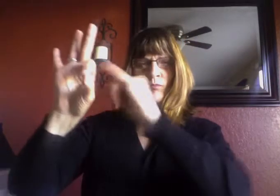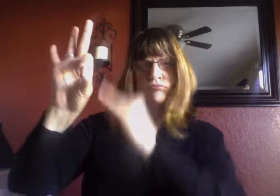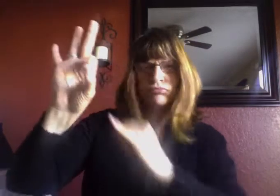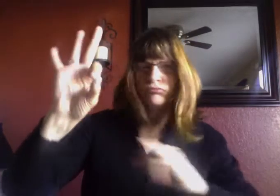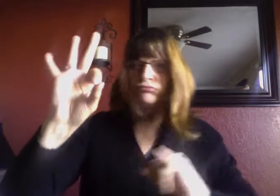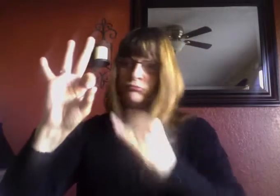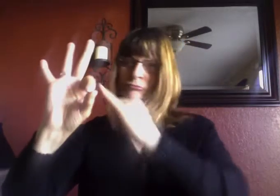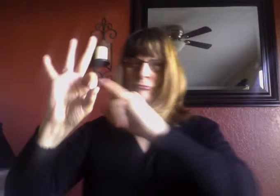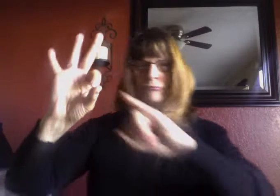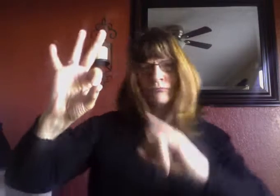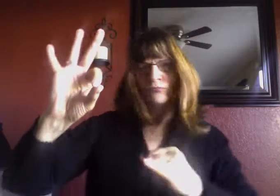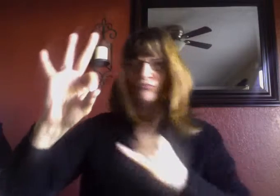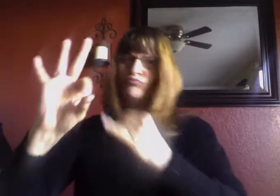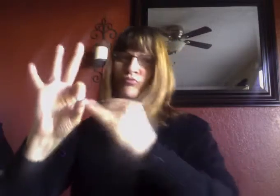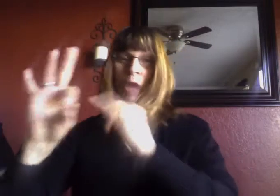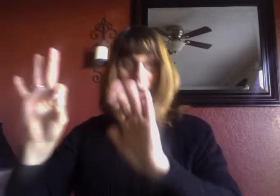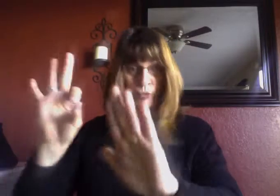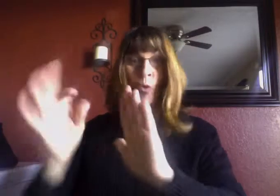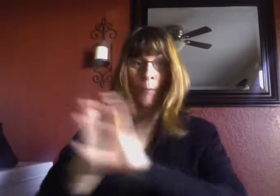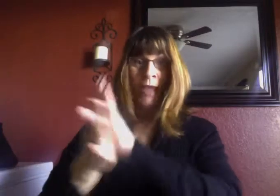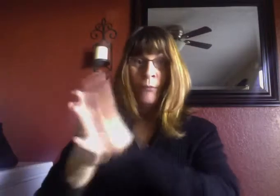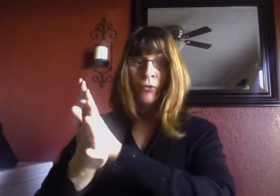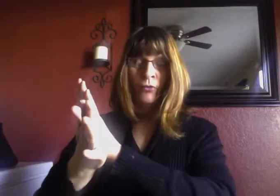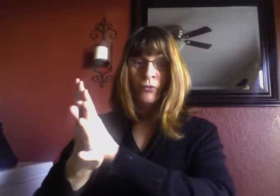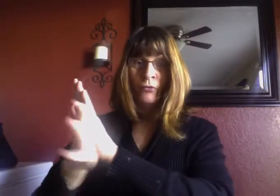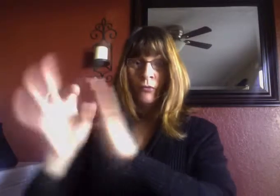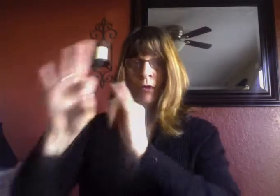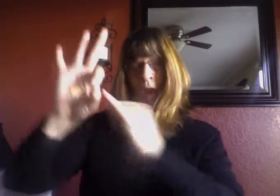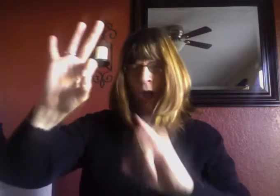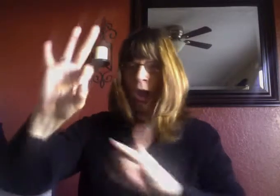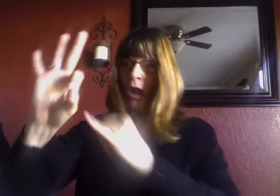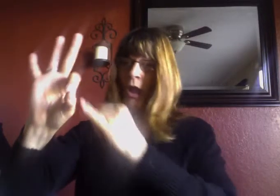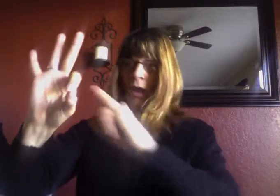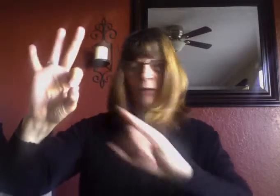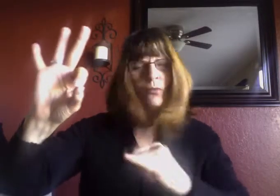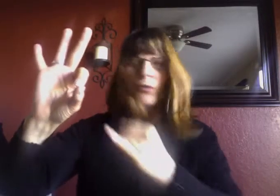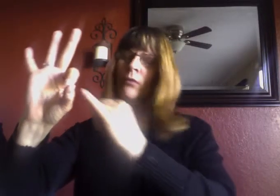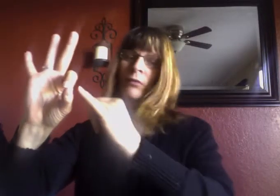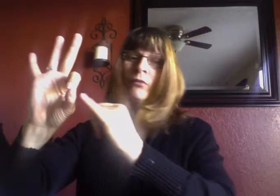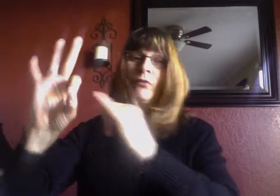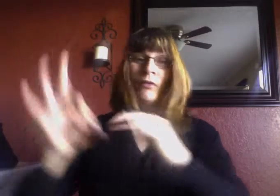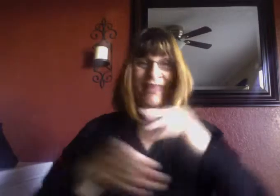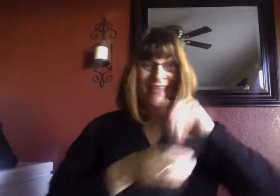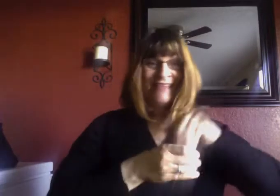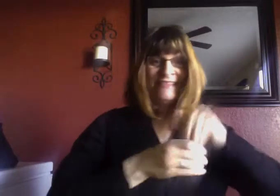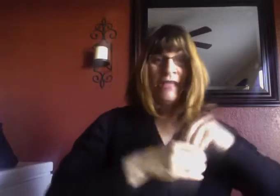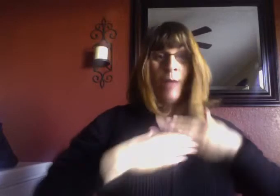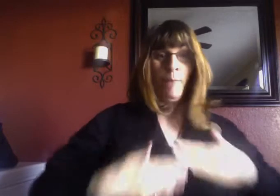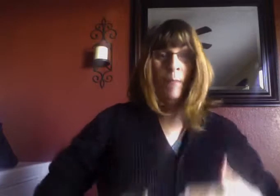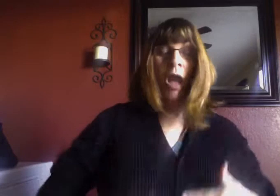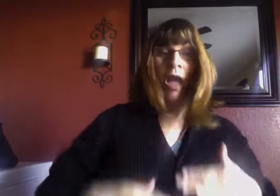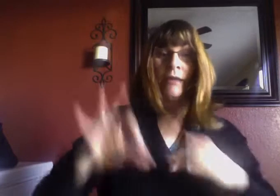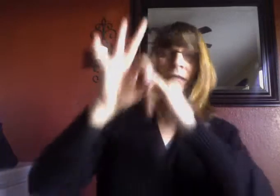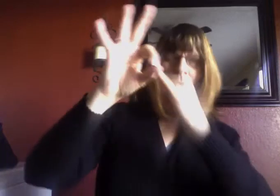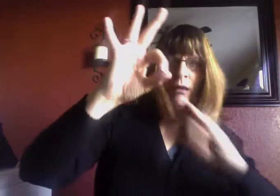ever like this in the body? Of course not. It's one long, extended band of cytoplasm